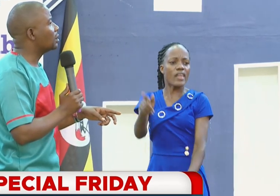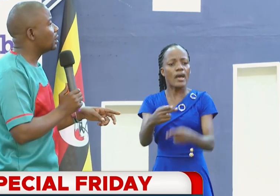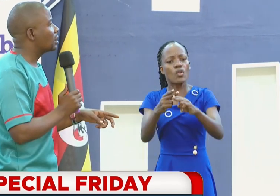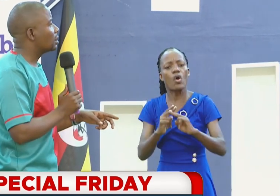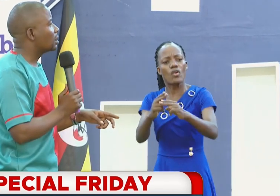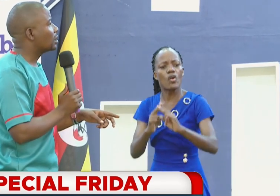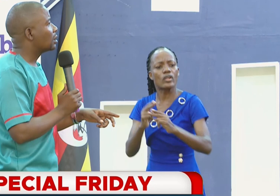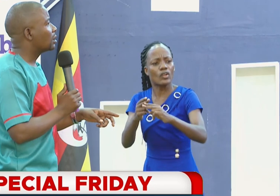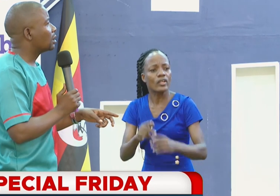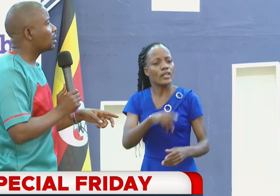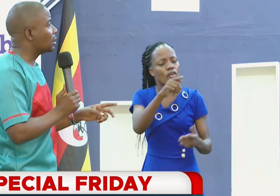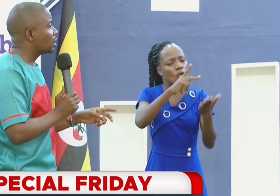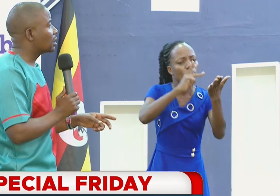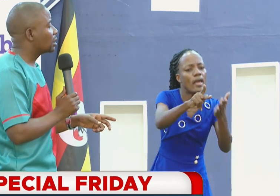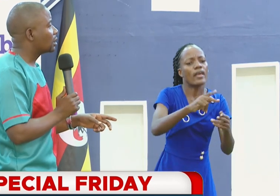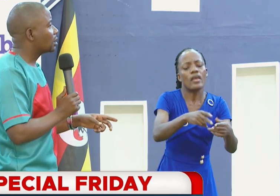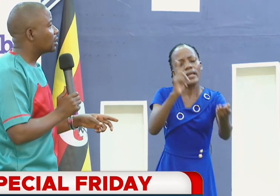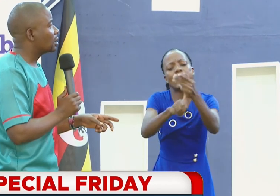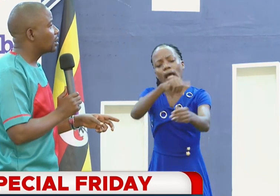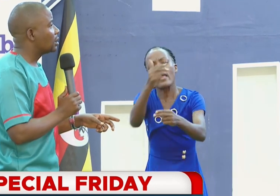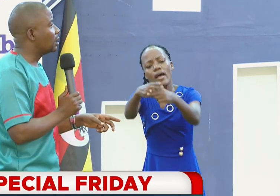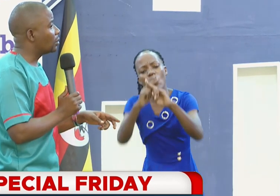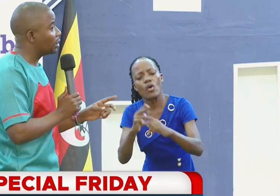mwetololo. Wewola nosasule banja ne wewola.